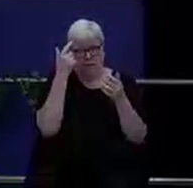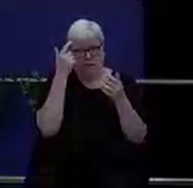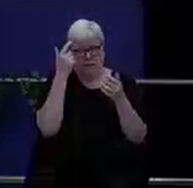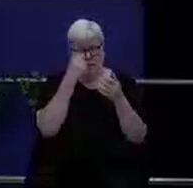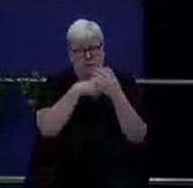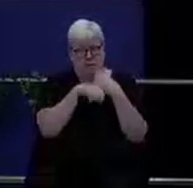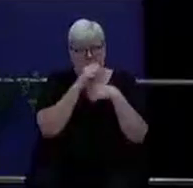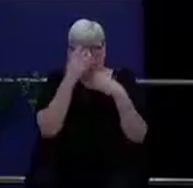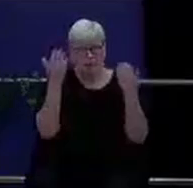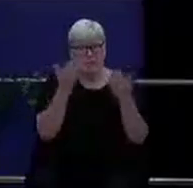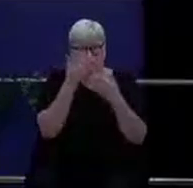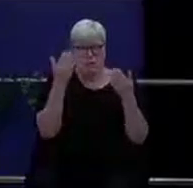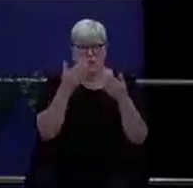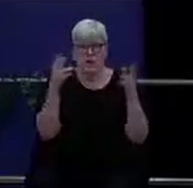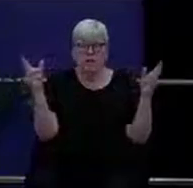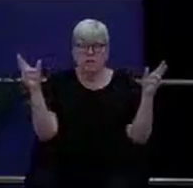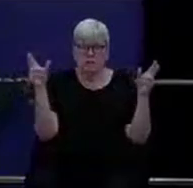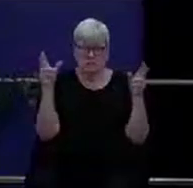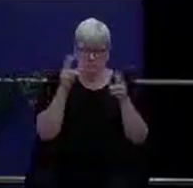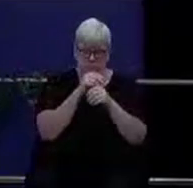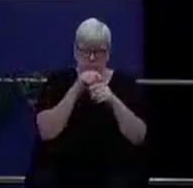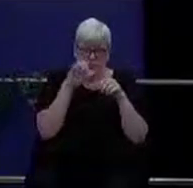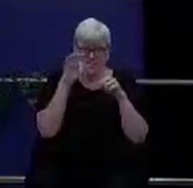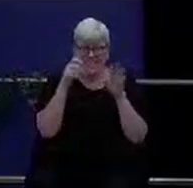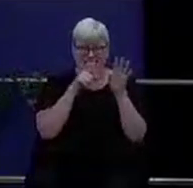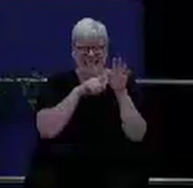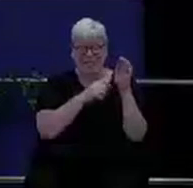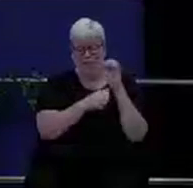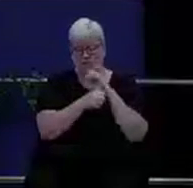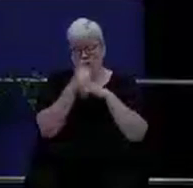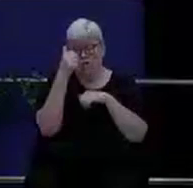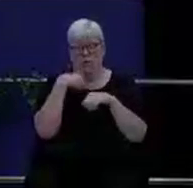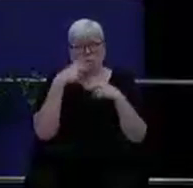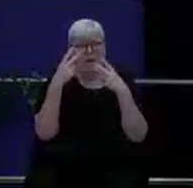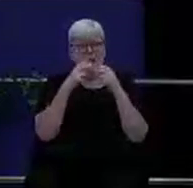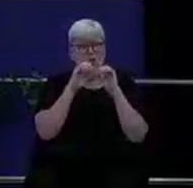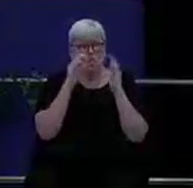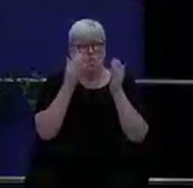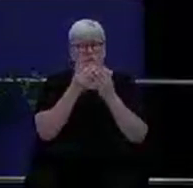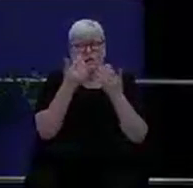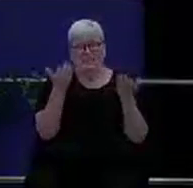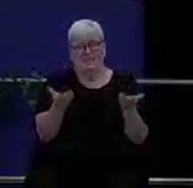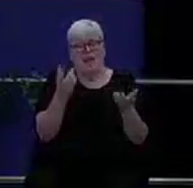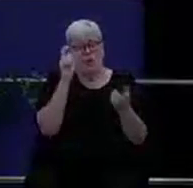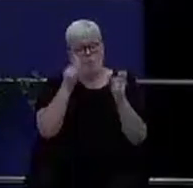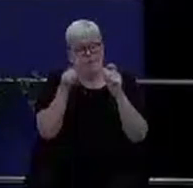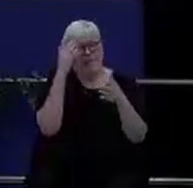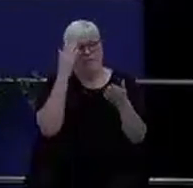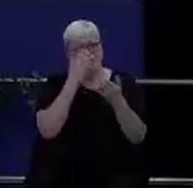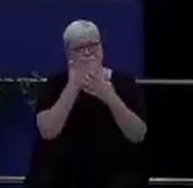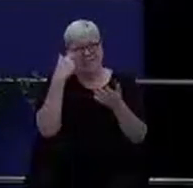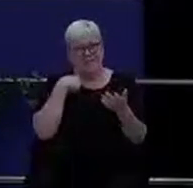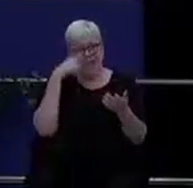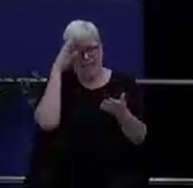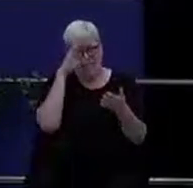being somewhere that if I'd written this 10 years ago, it would be an otherworldly place that people are imagining. Now people have real experiences to hitch onto that, so it sort of has that